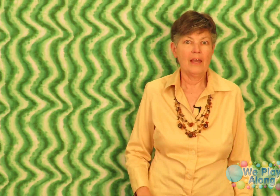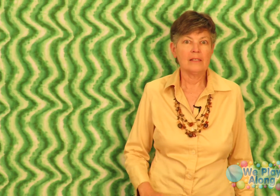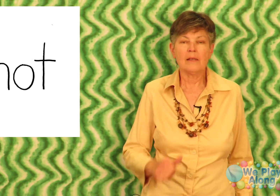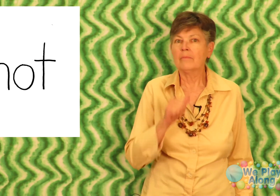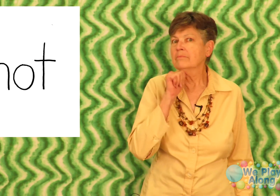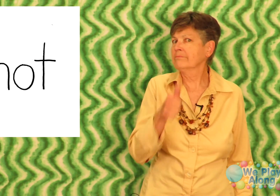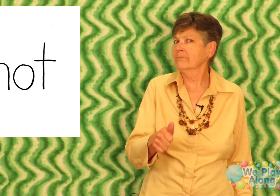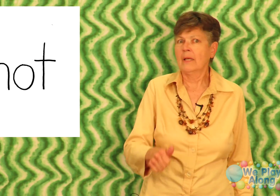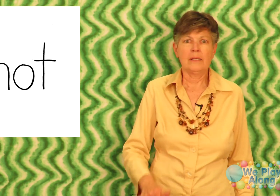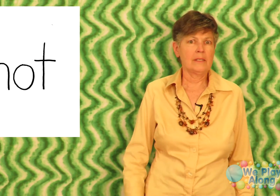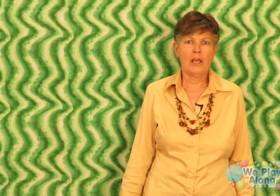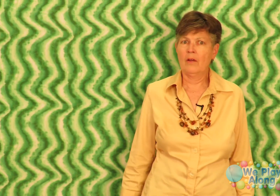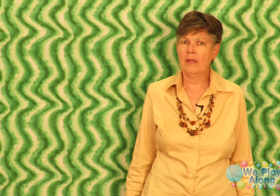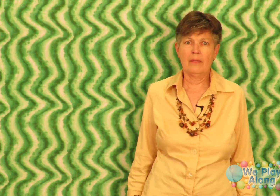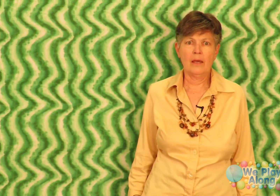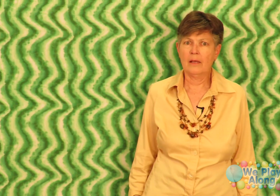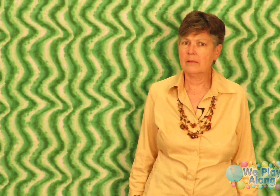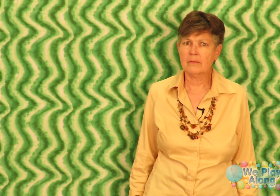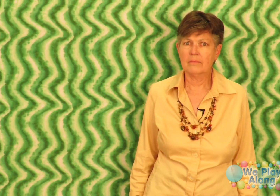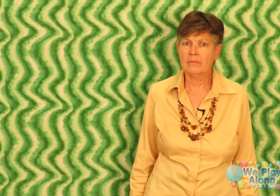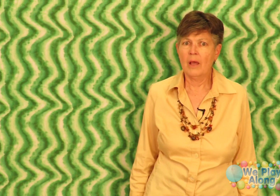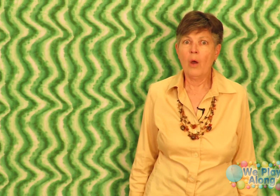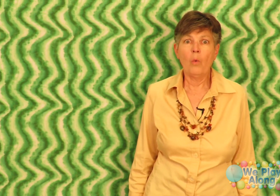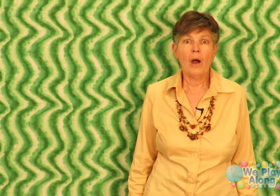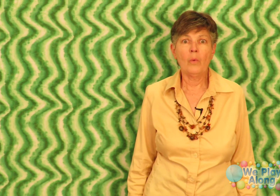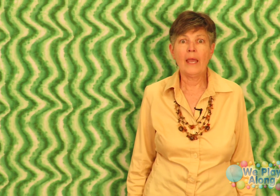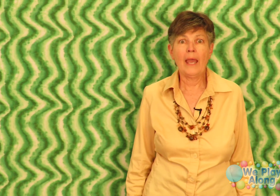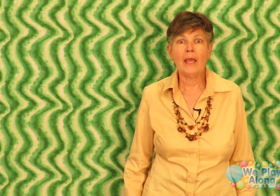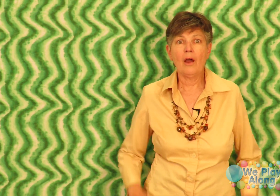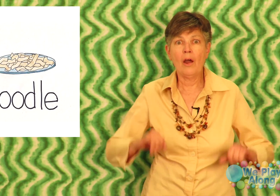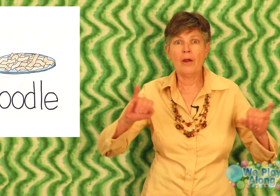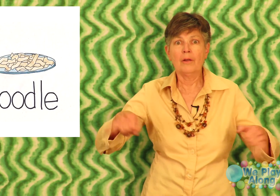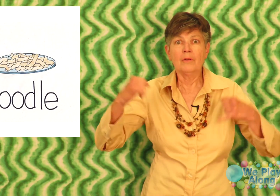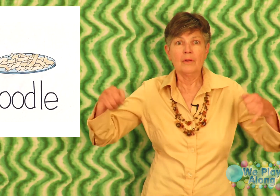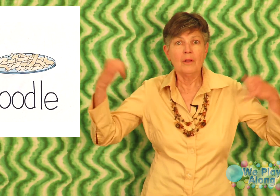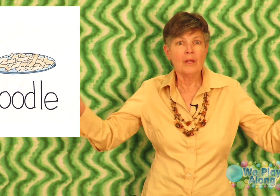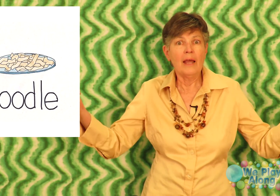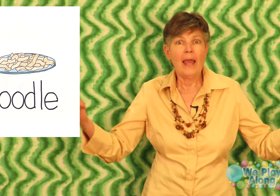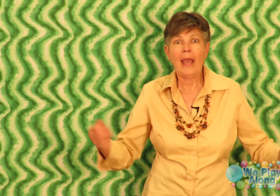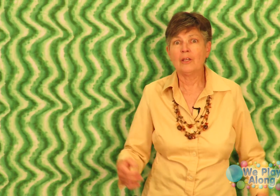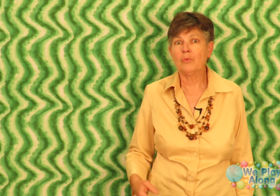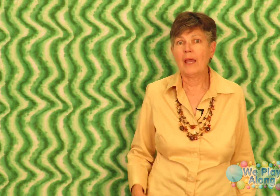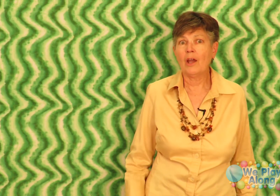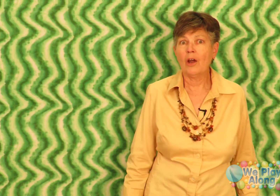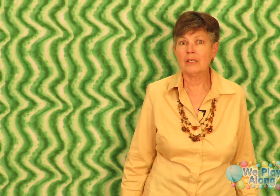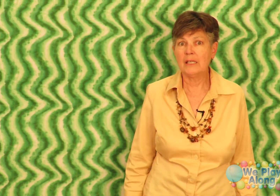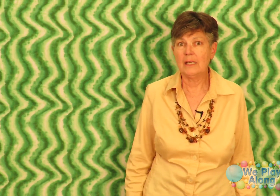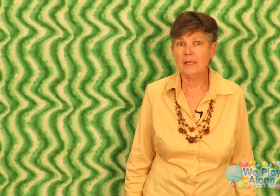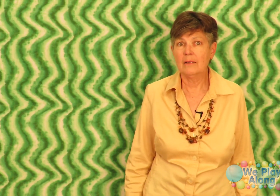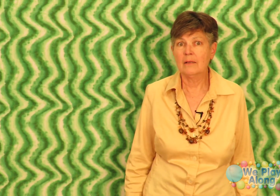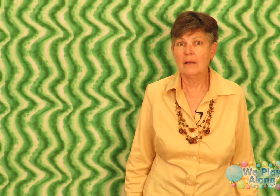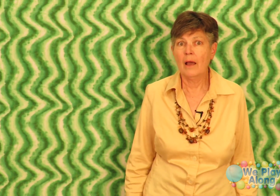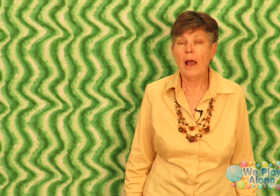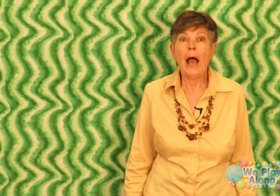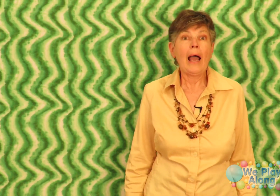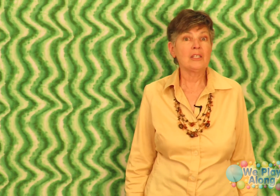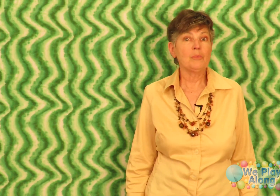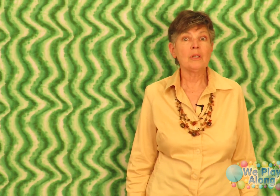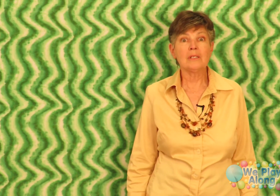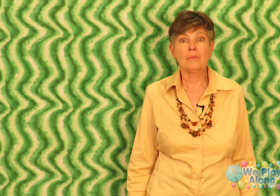things, scary things, while we ate and drank our tea. I spilled some